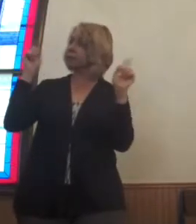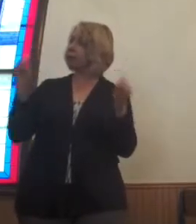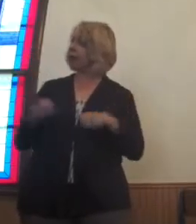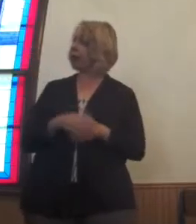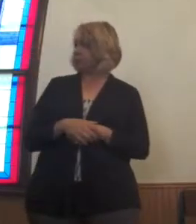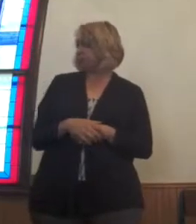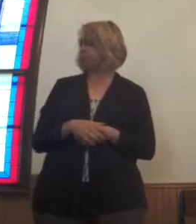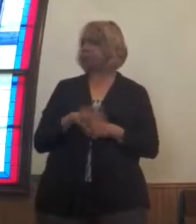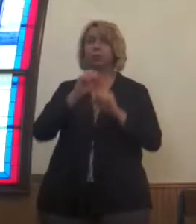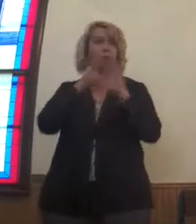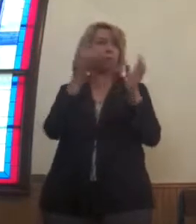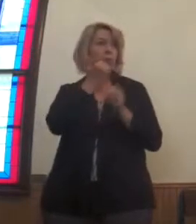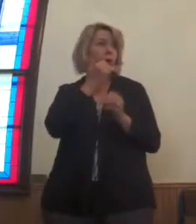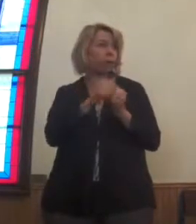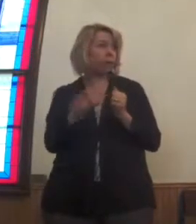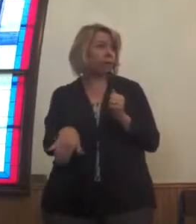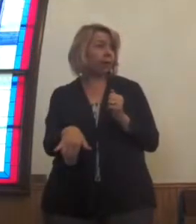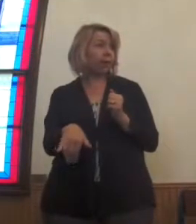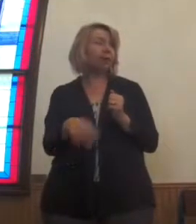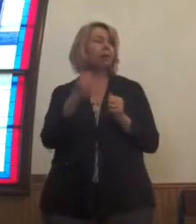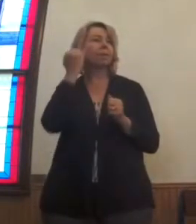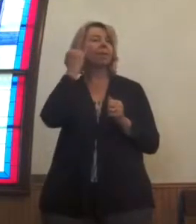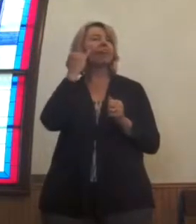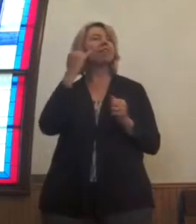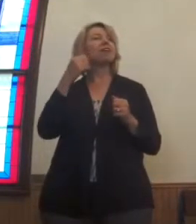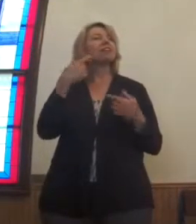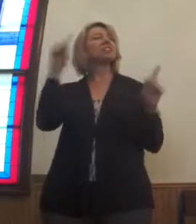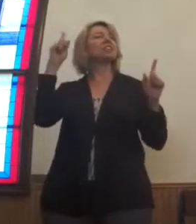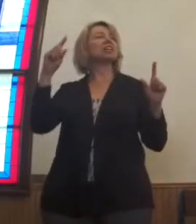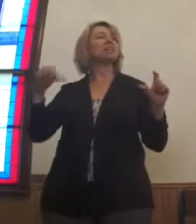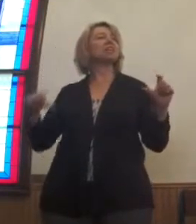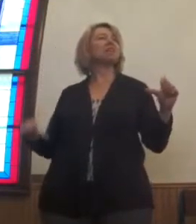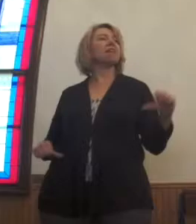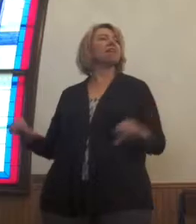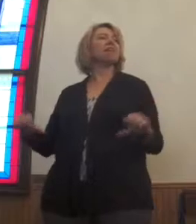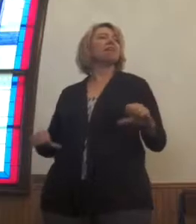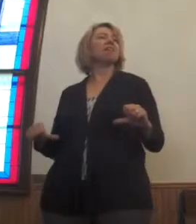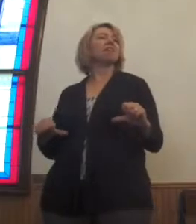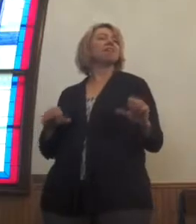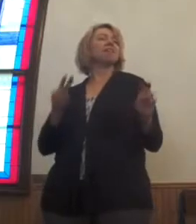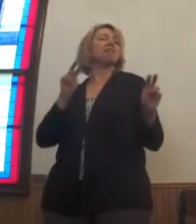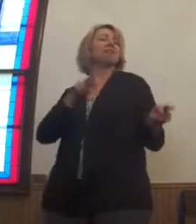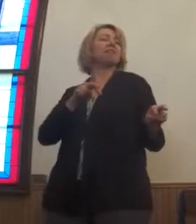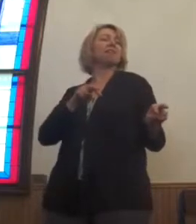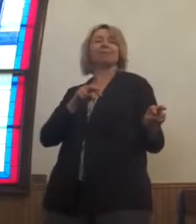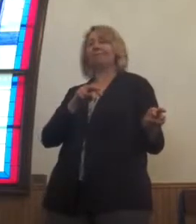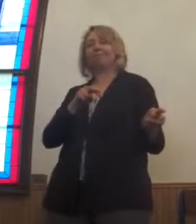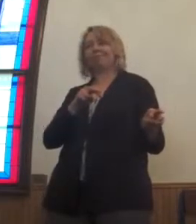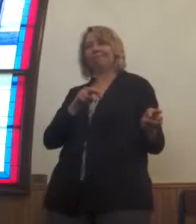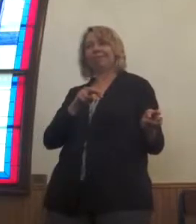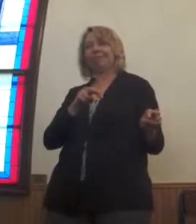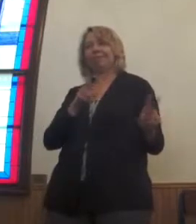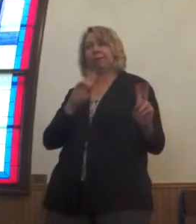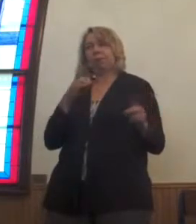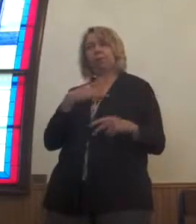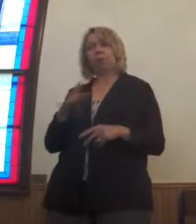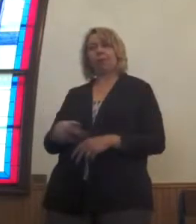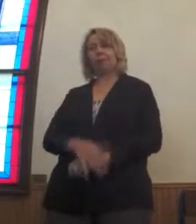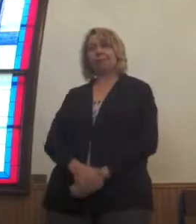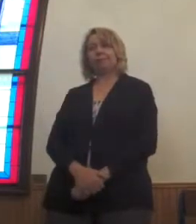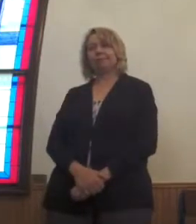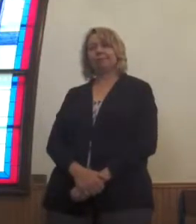and all those other things. But when you brag about it in a boastful way, it's not appetizing. All